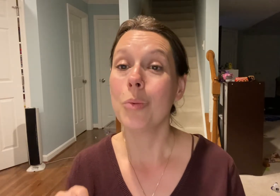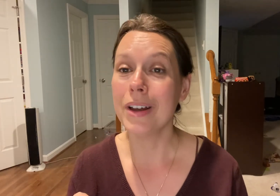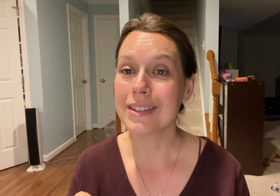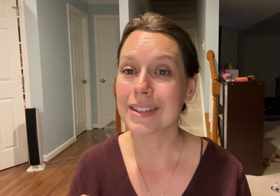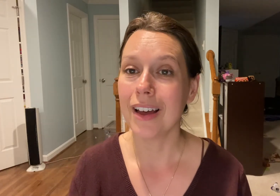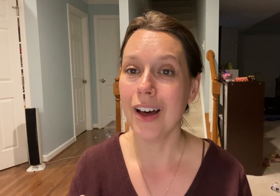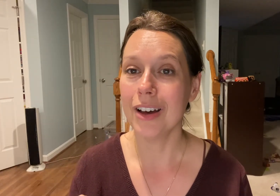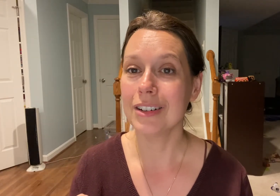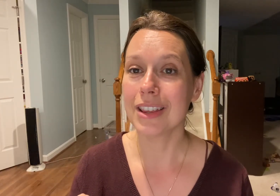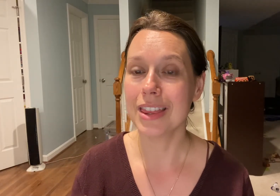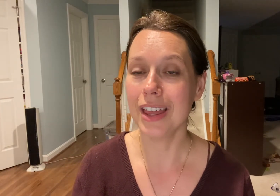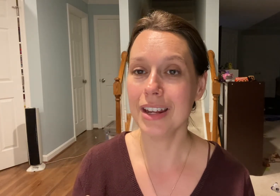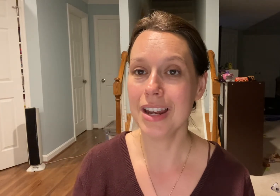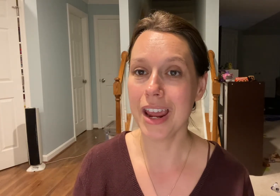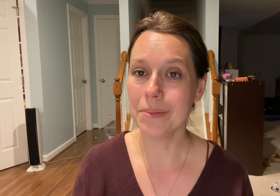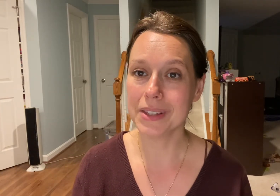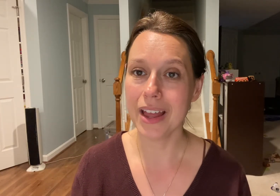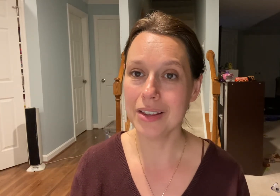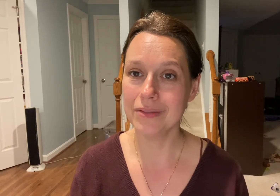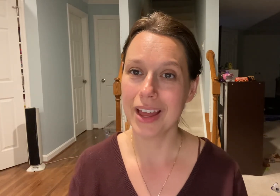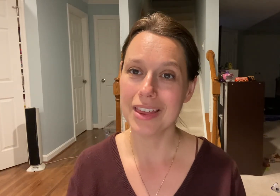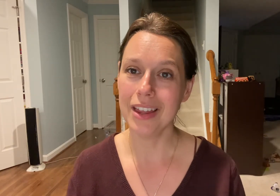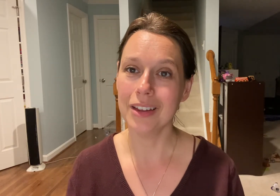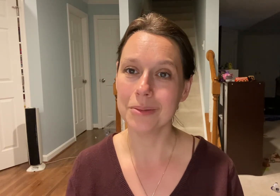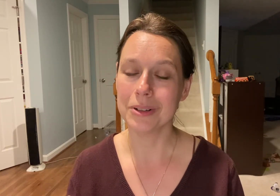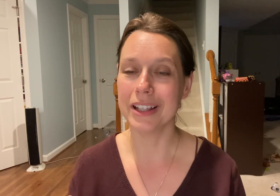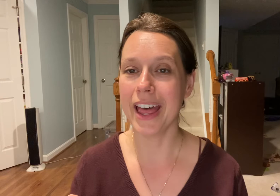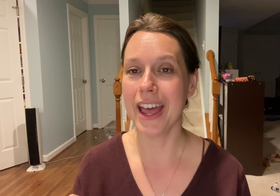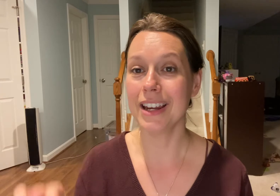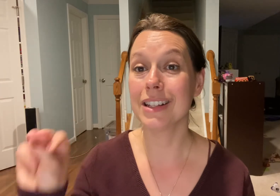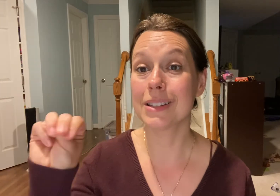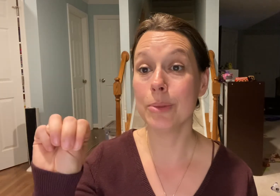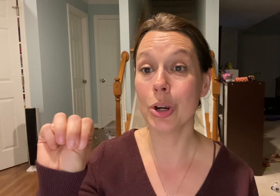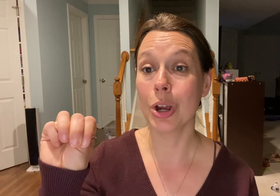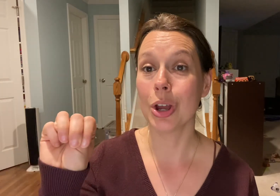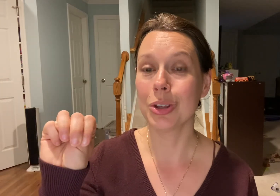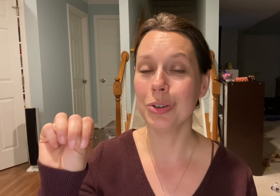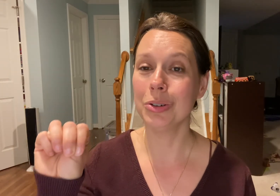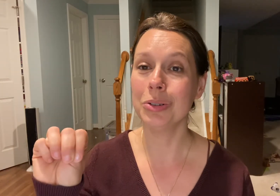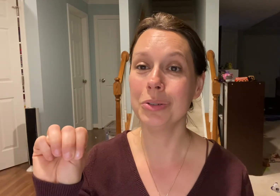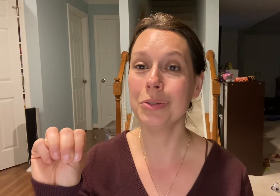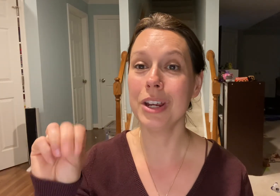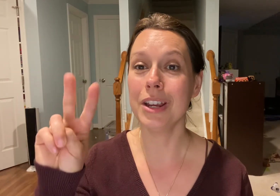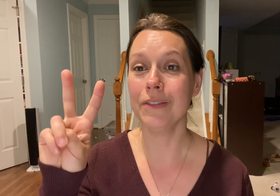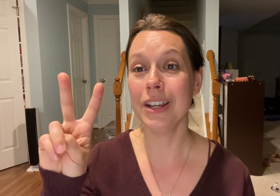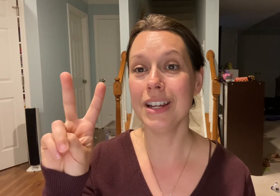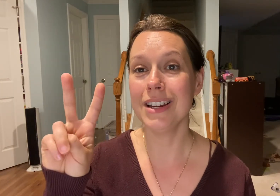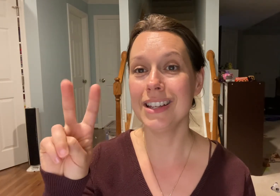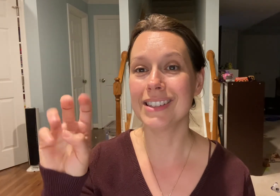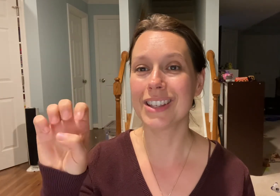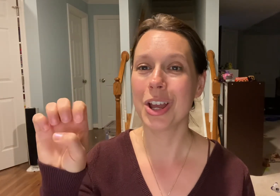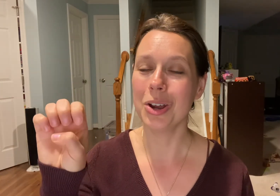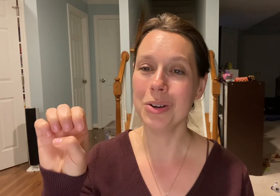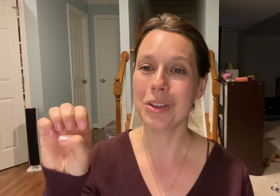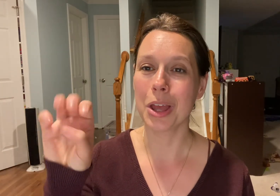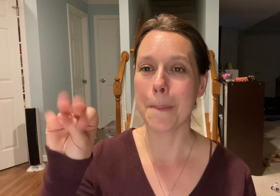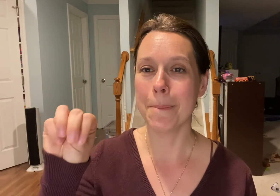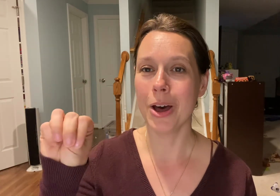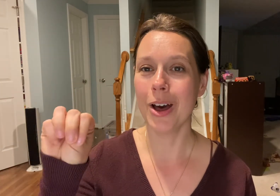What are the names of the planets? Mercury, Venus, Earth,